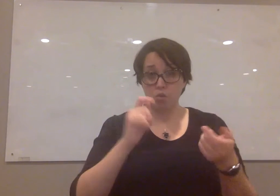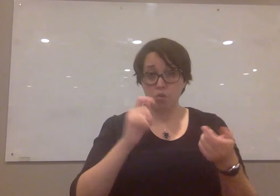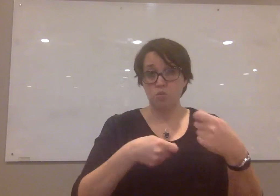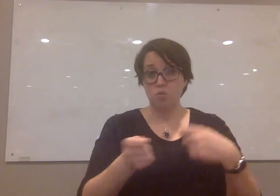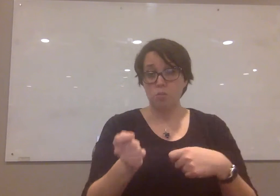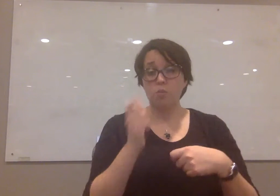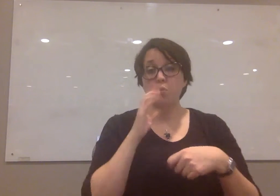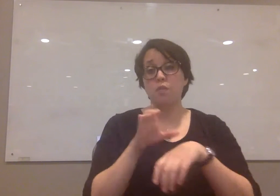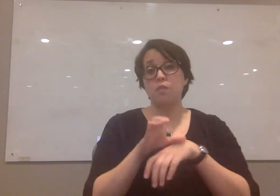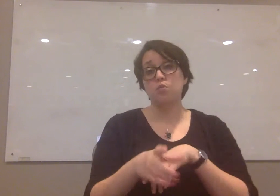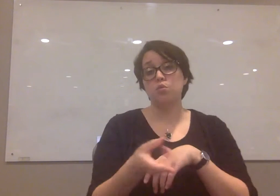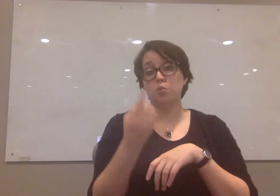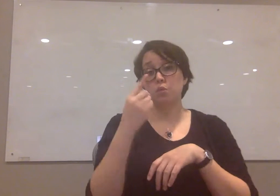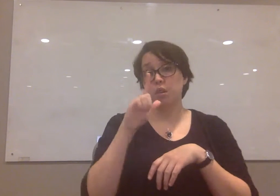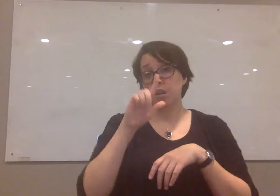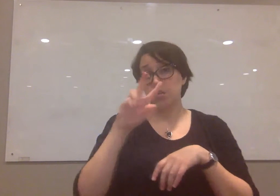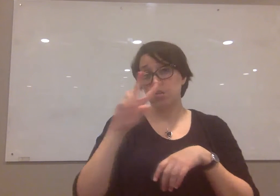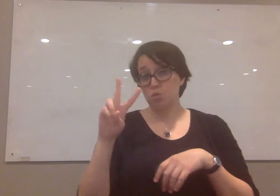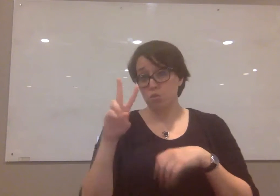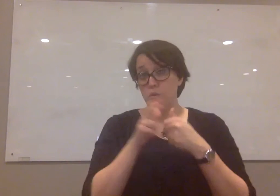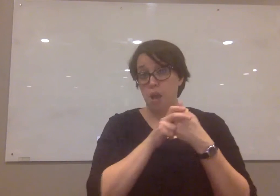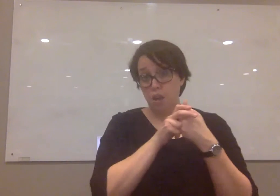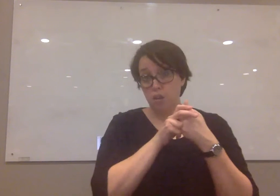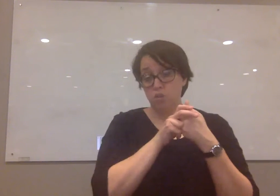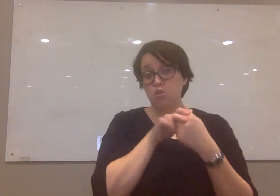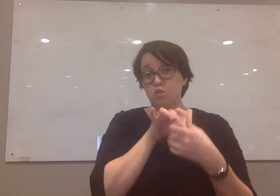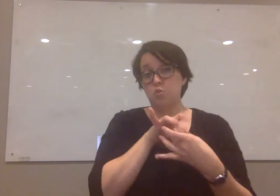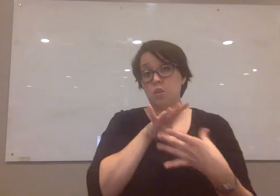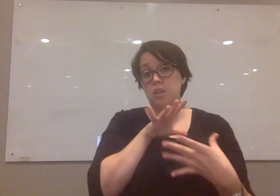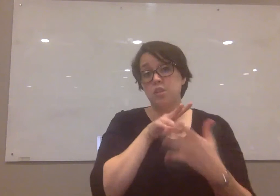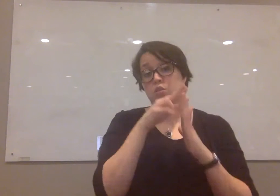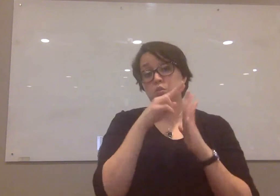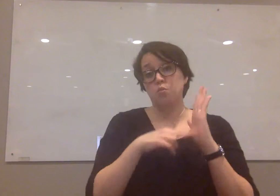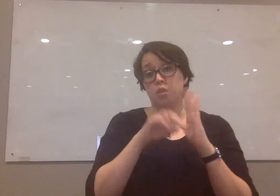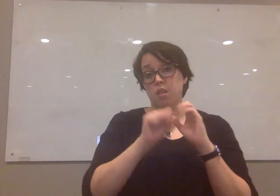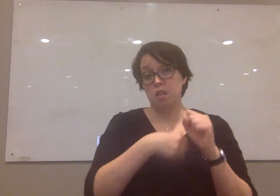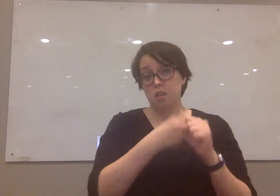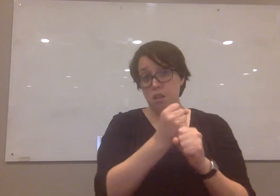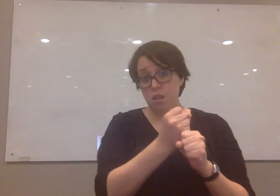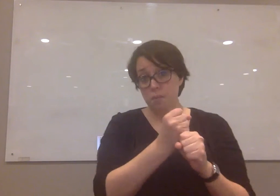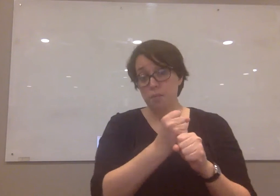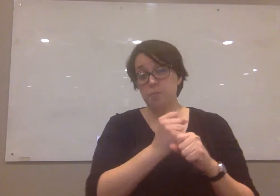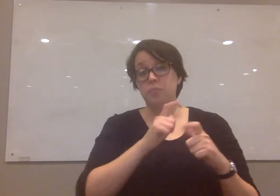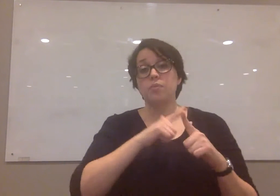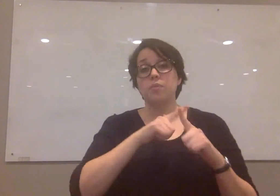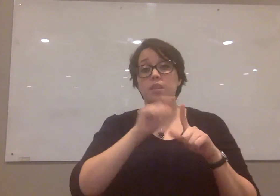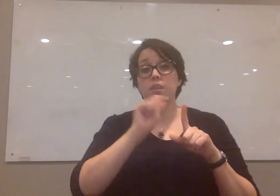one L2 cache to release a read lock so that another cache can